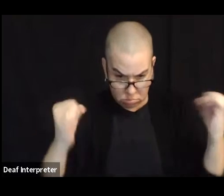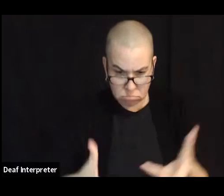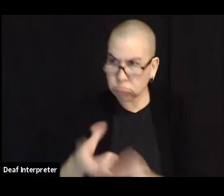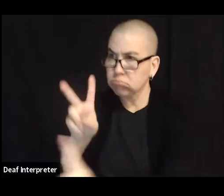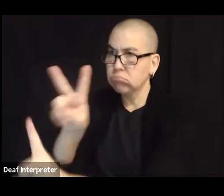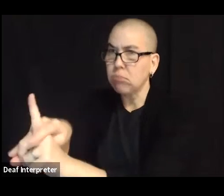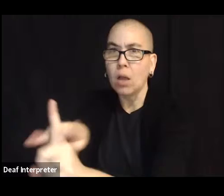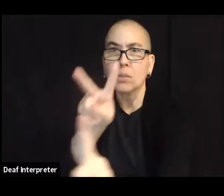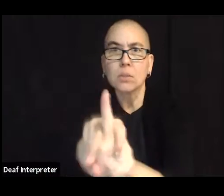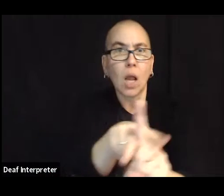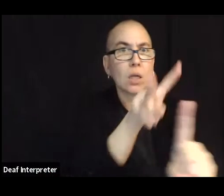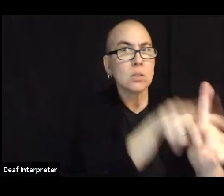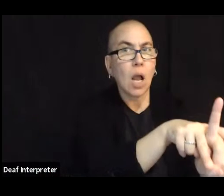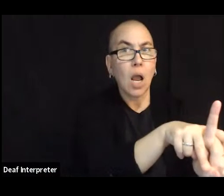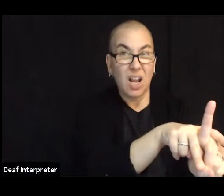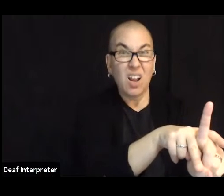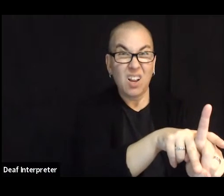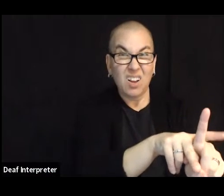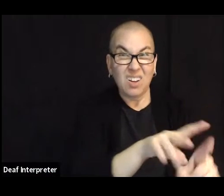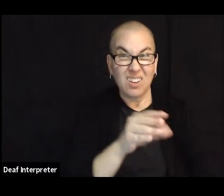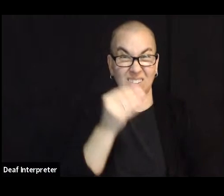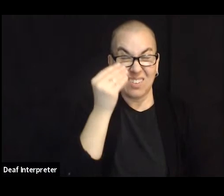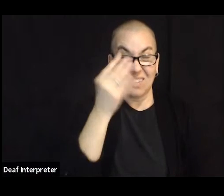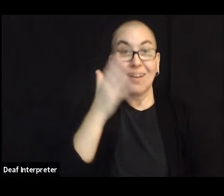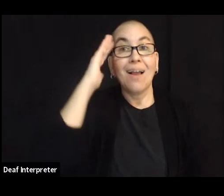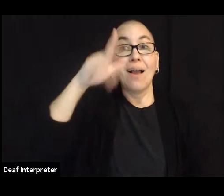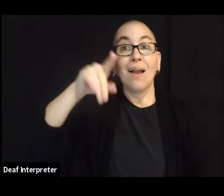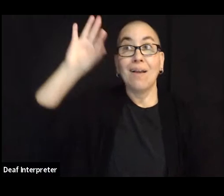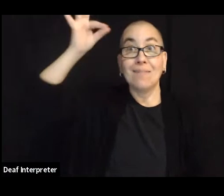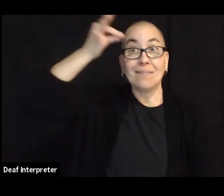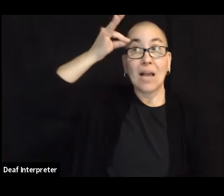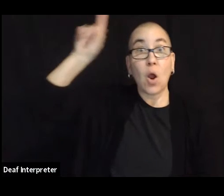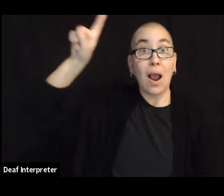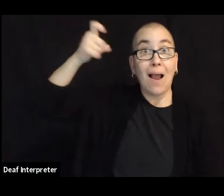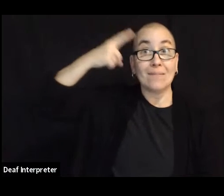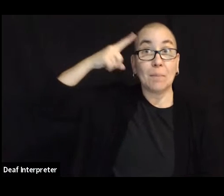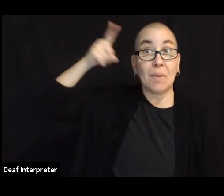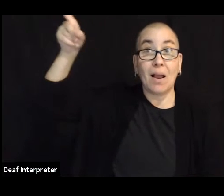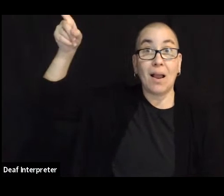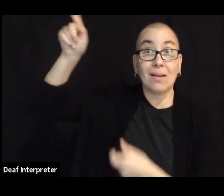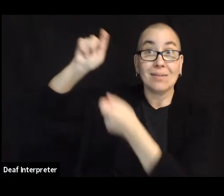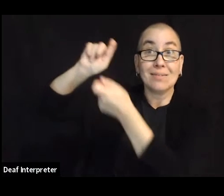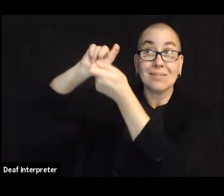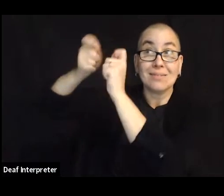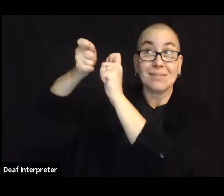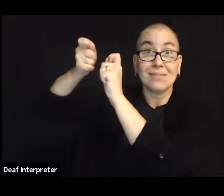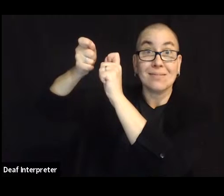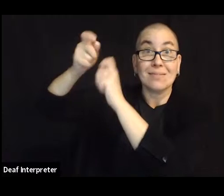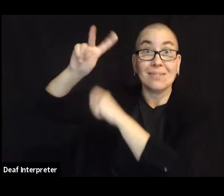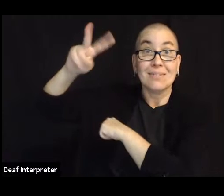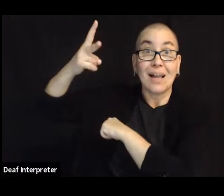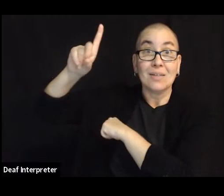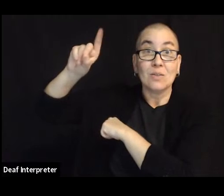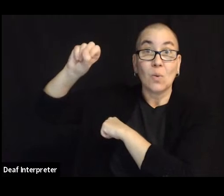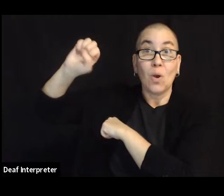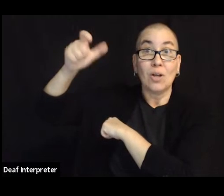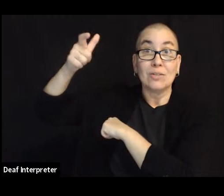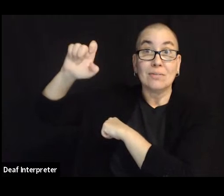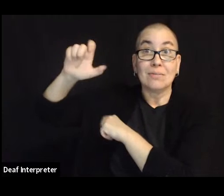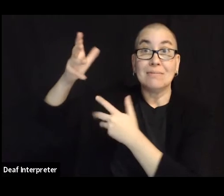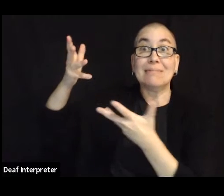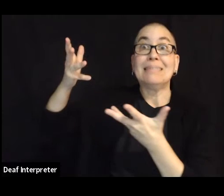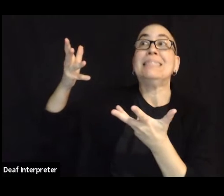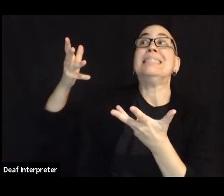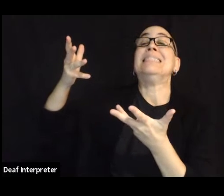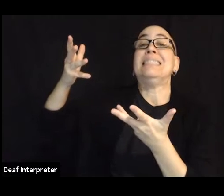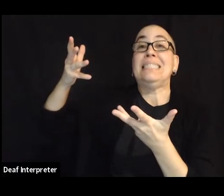federal government manages second doses. So that's something that also has not been addressed. But at this point, no, if we get